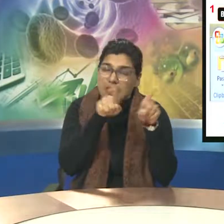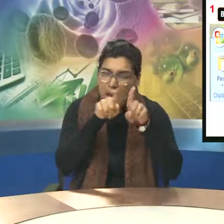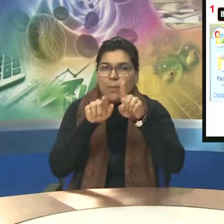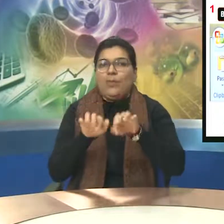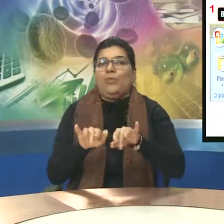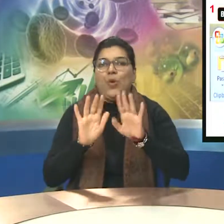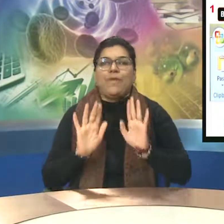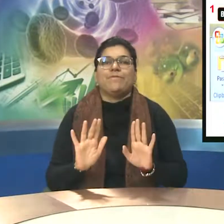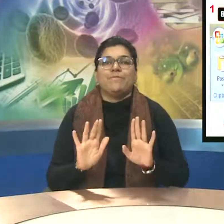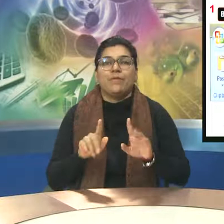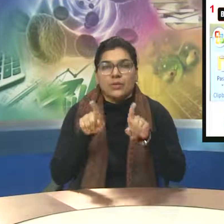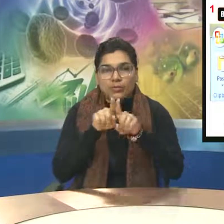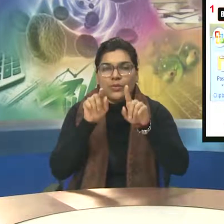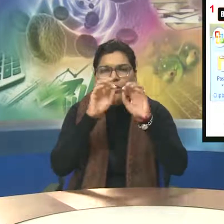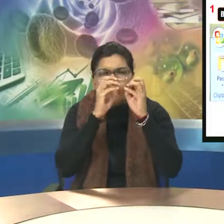highlighter.